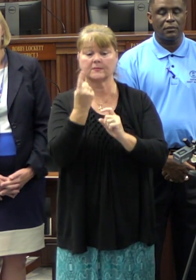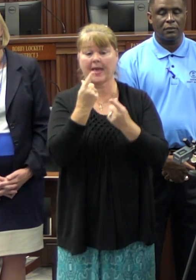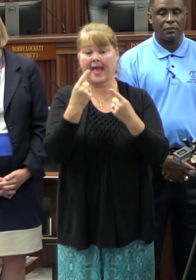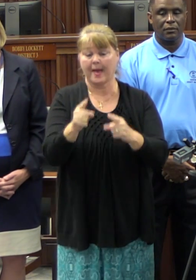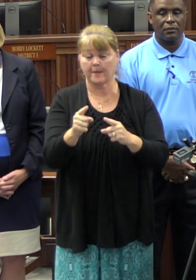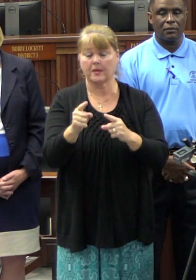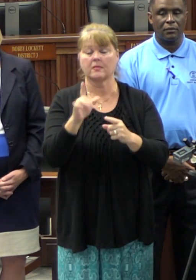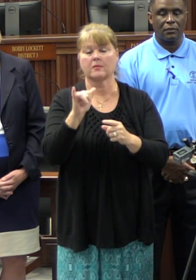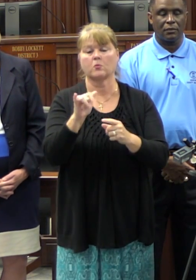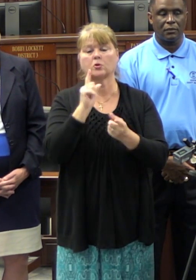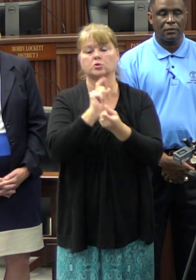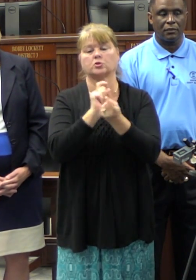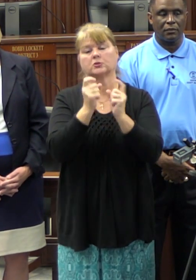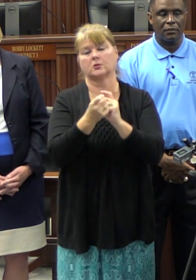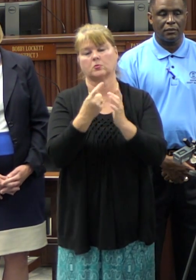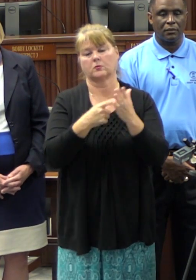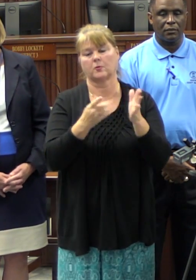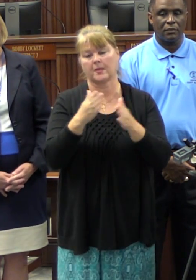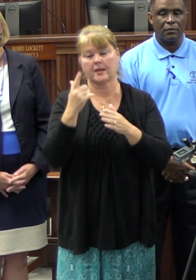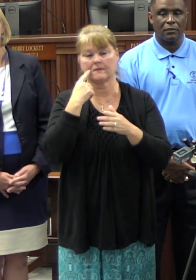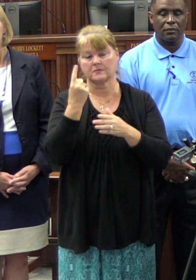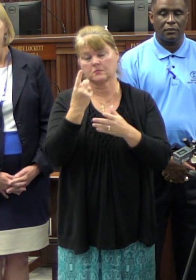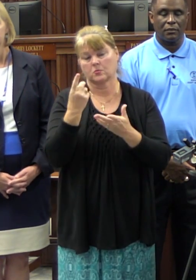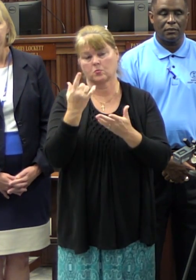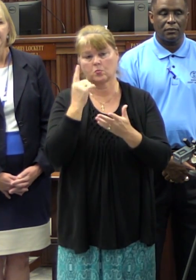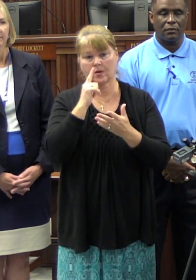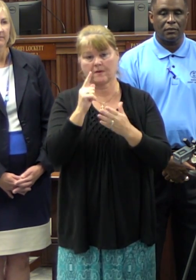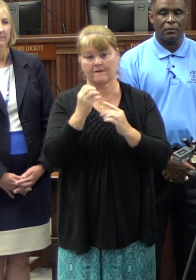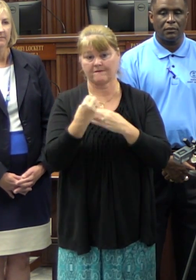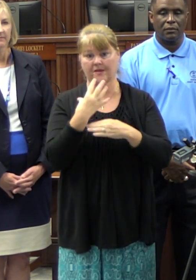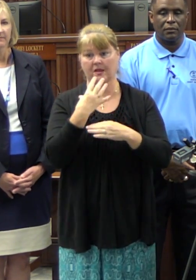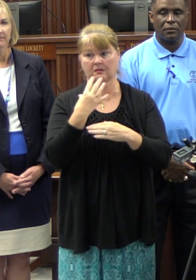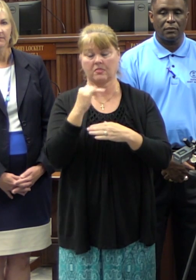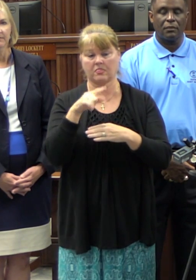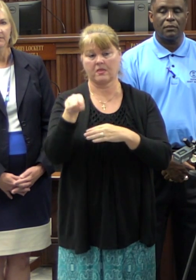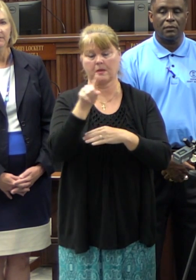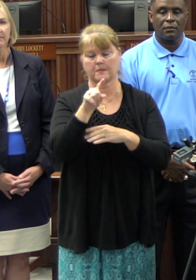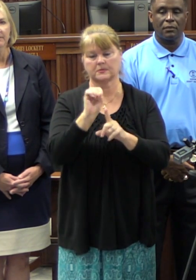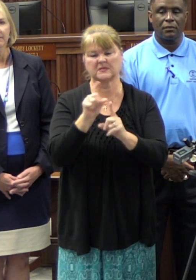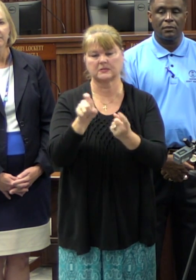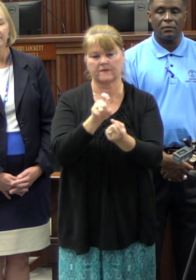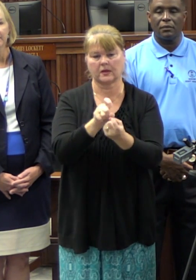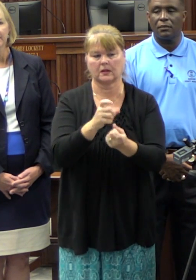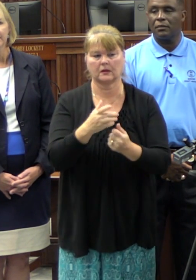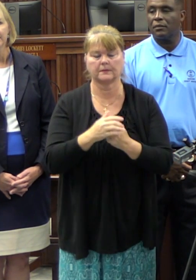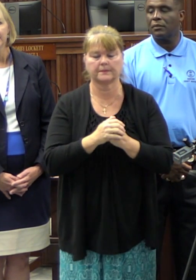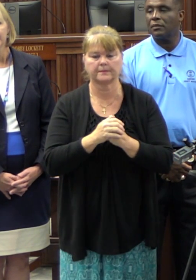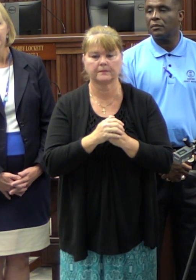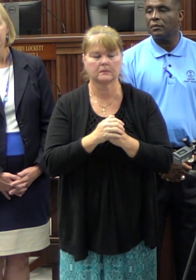if the county moves or if they see something that is affecting them specifically.